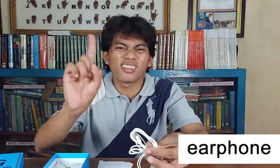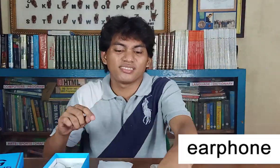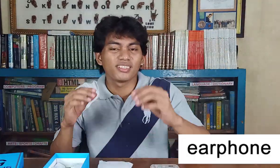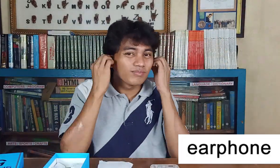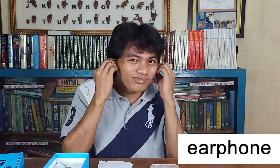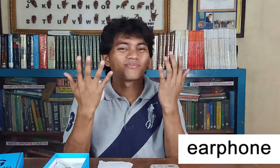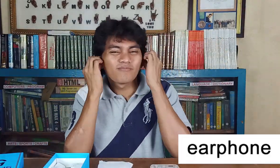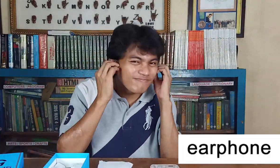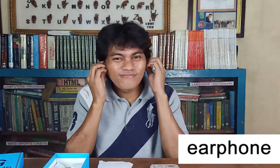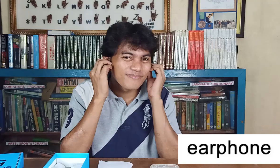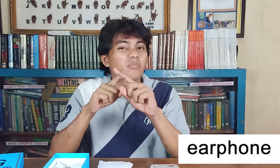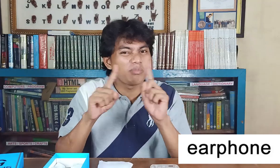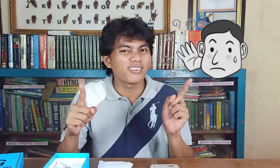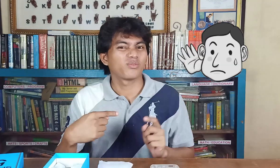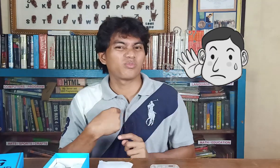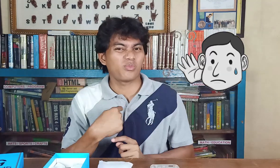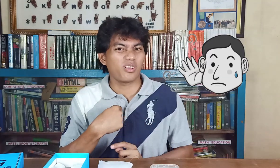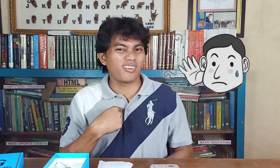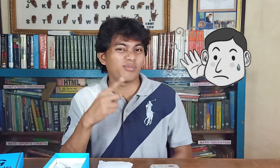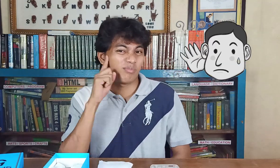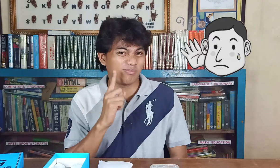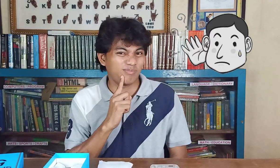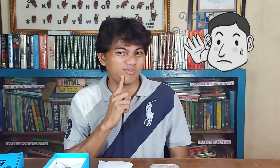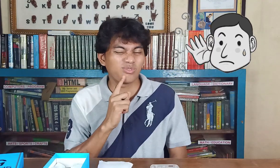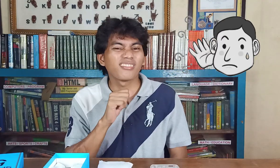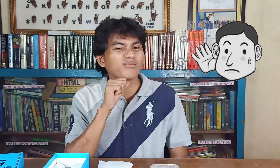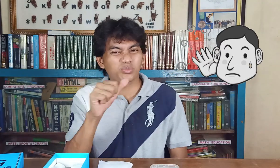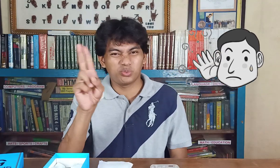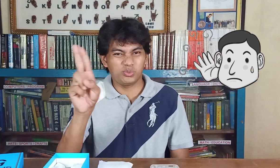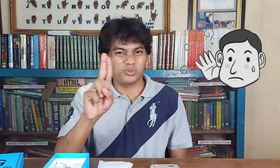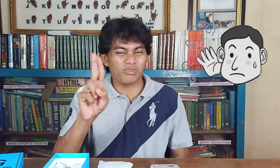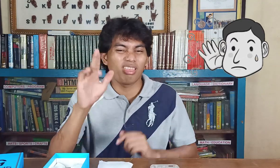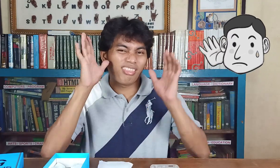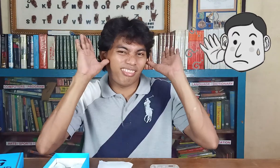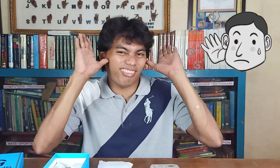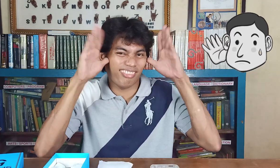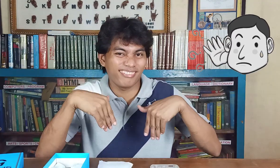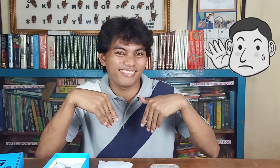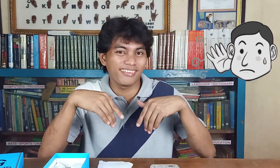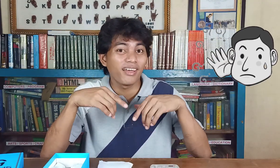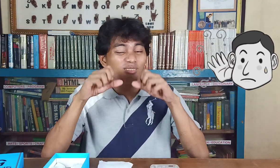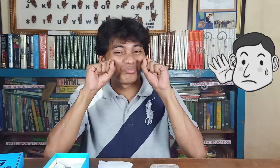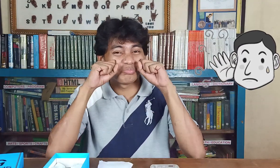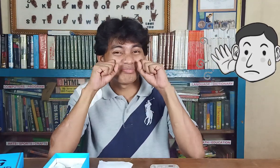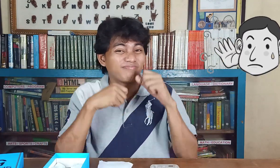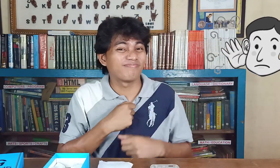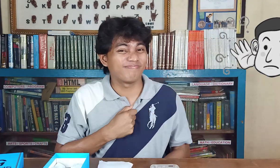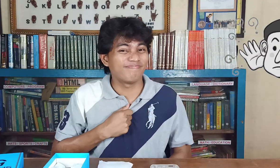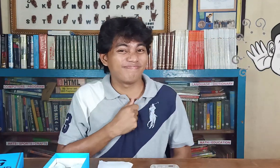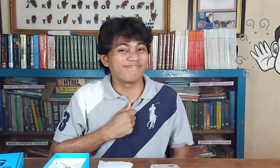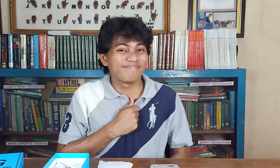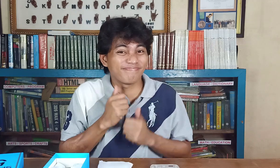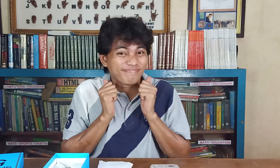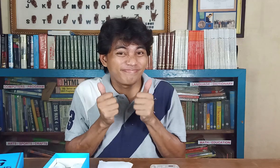Next we have the earphone. Since I am deaf and I cannot hear, so I cannot use it. Too bad,